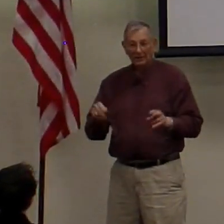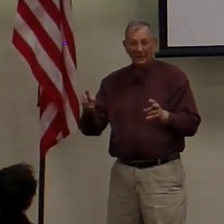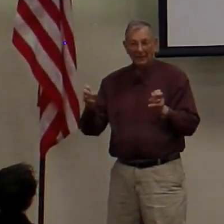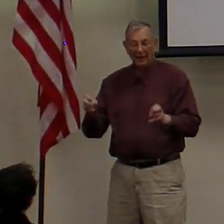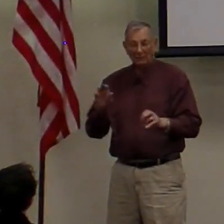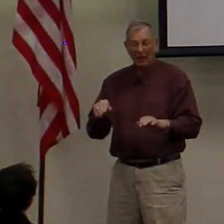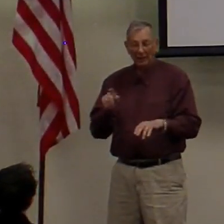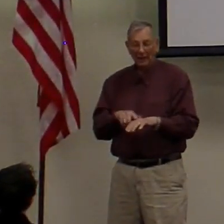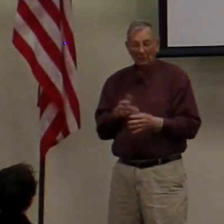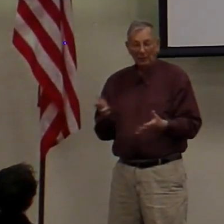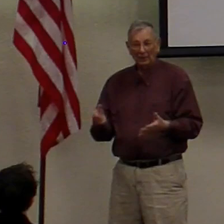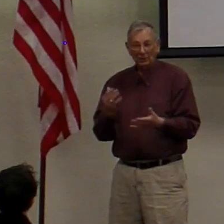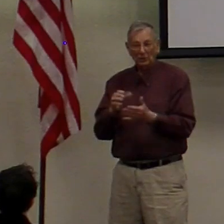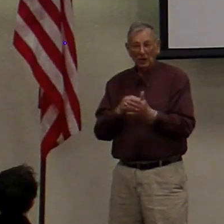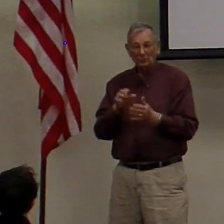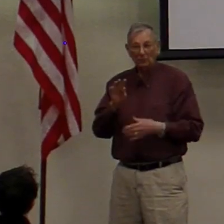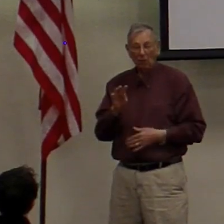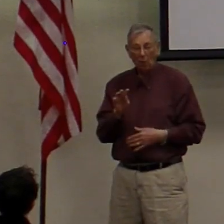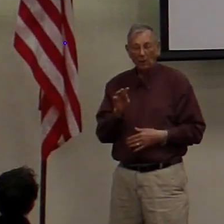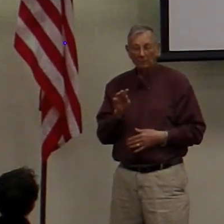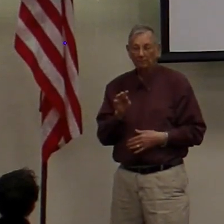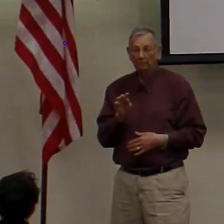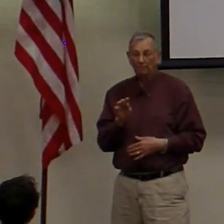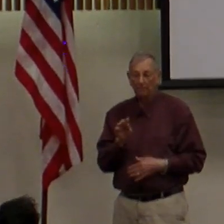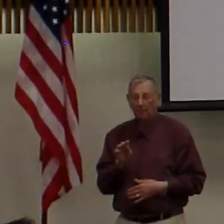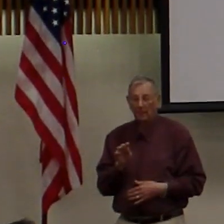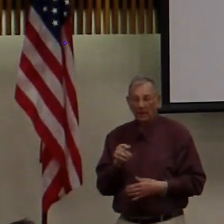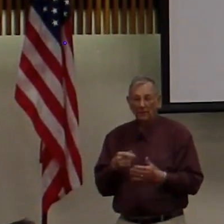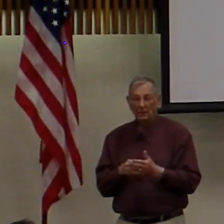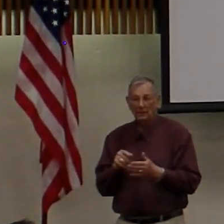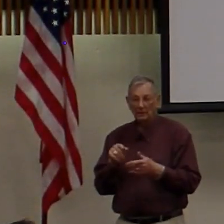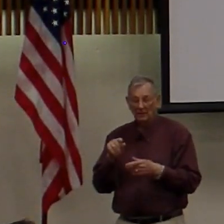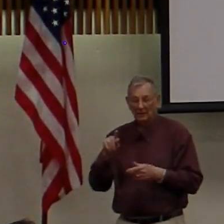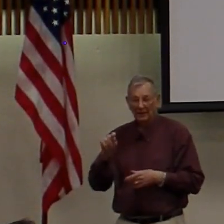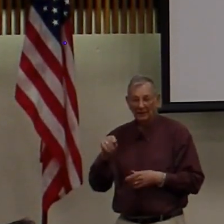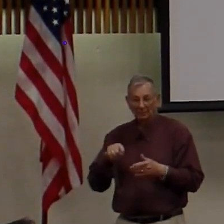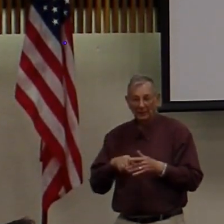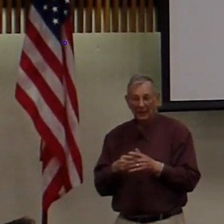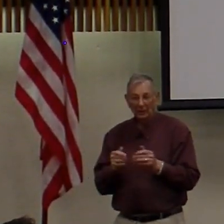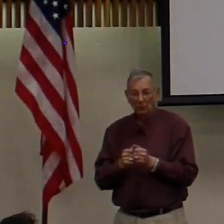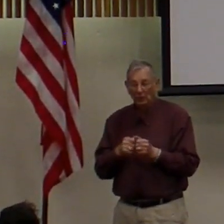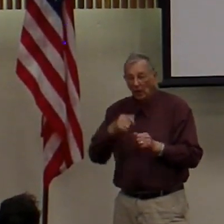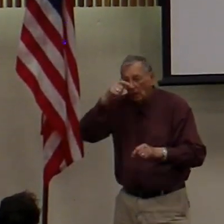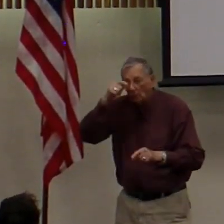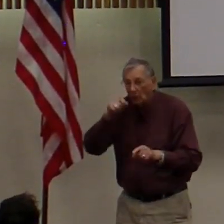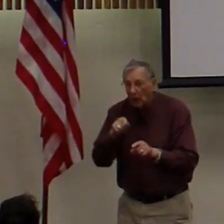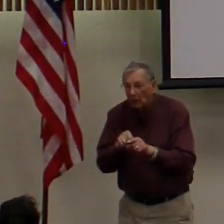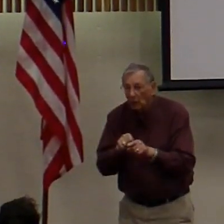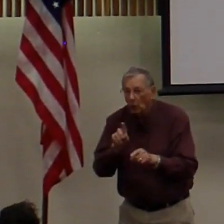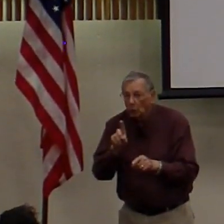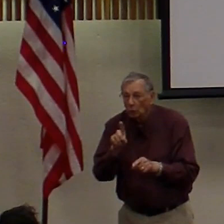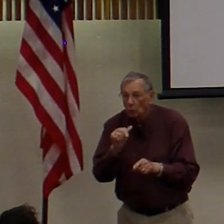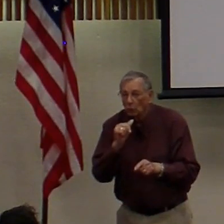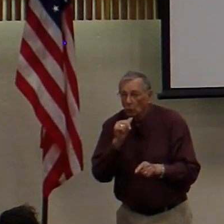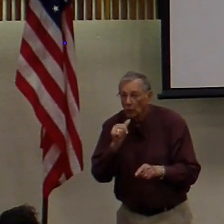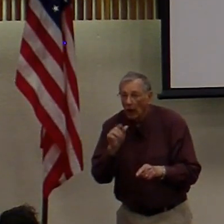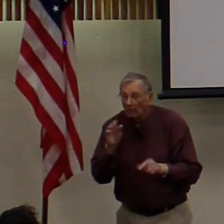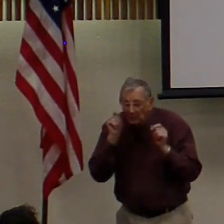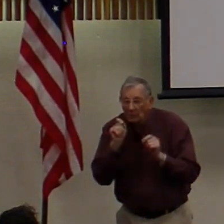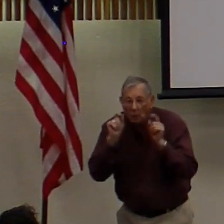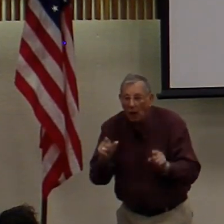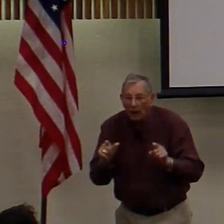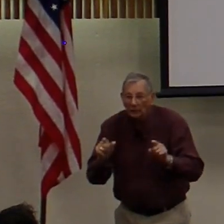the time we get over to chapter 4, this text begins with, "Brethren, do not be